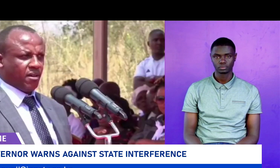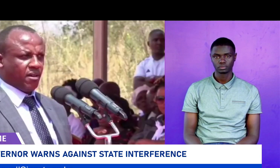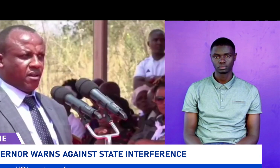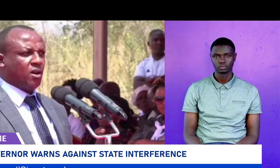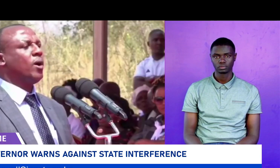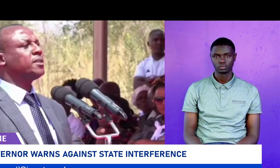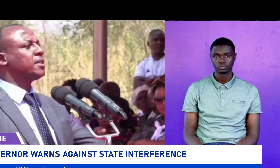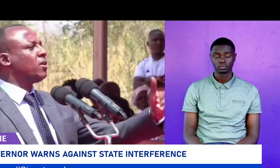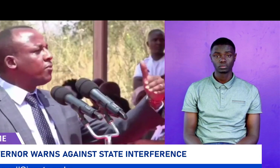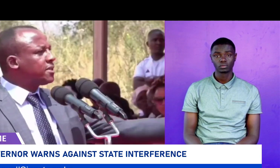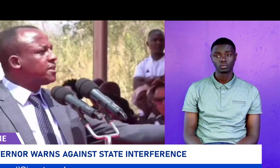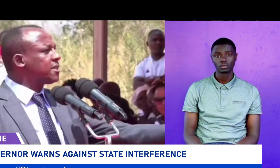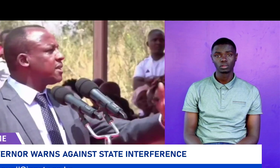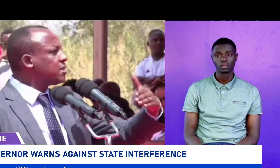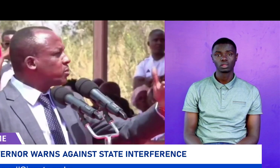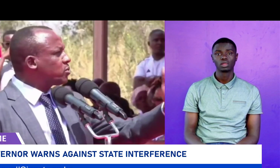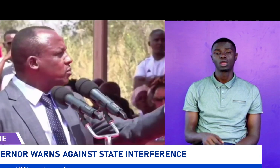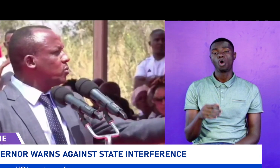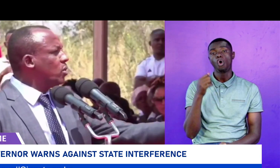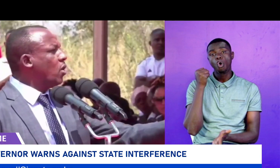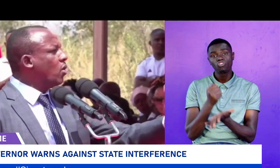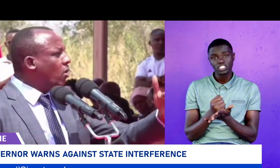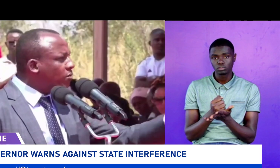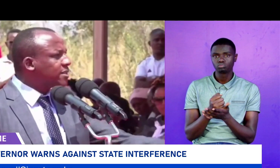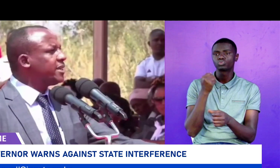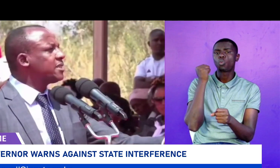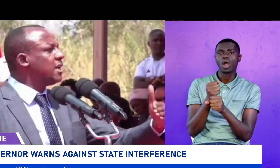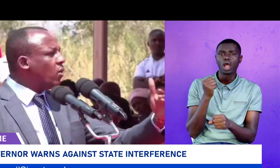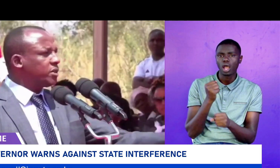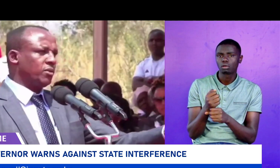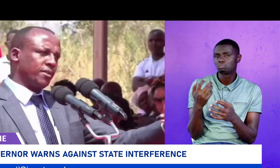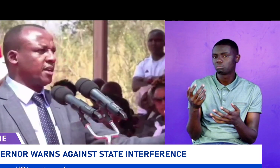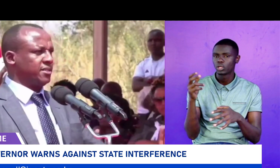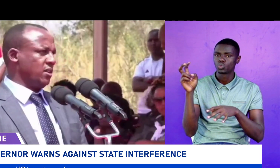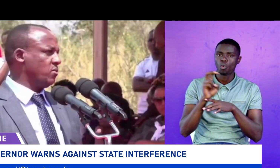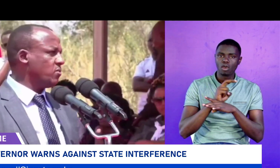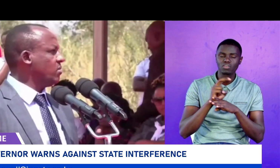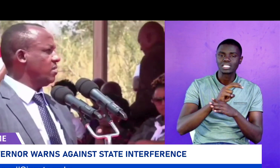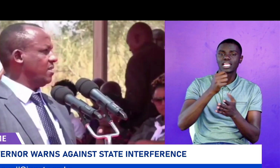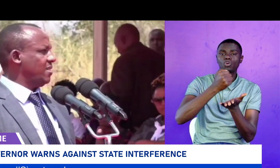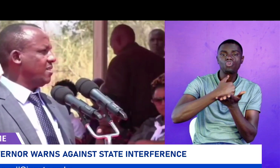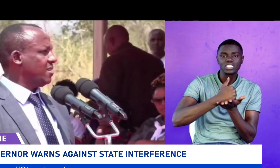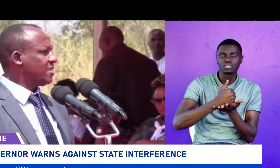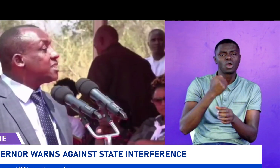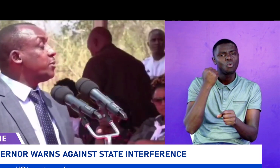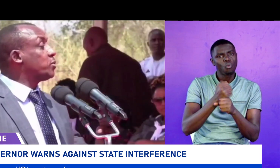Na uache the offices that are supposed to do oversight na audit wafanye kazi yao. That is the way to do